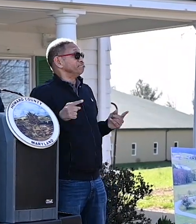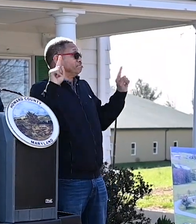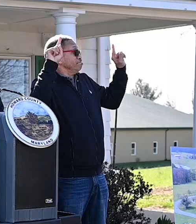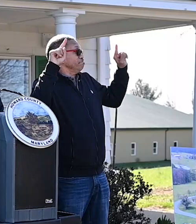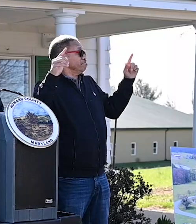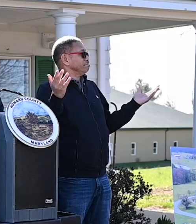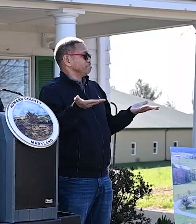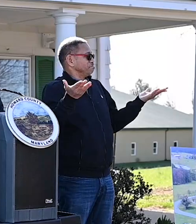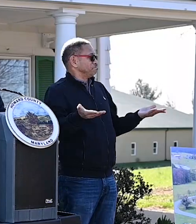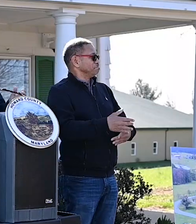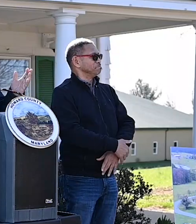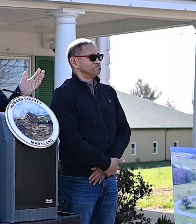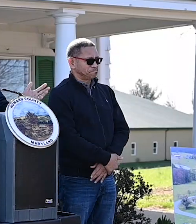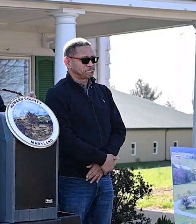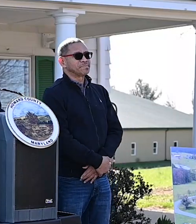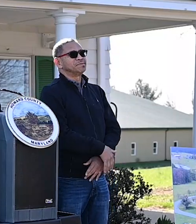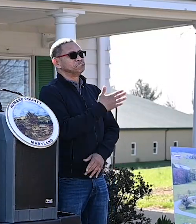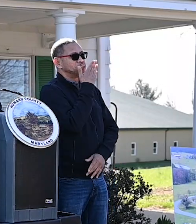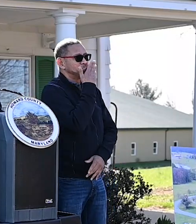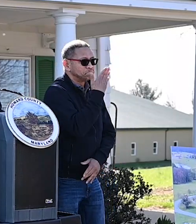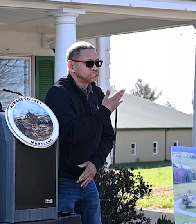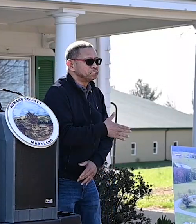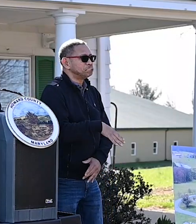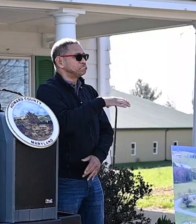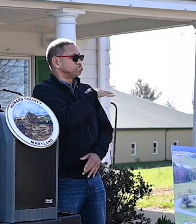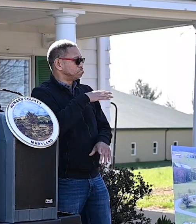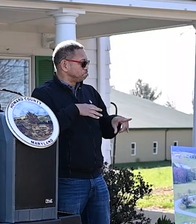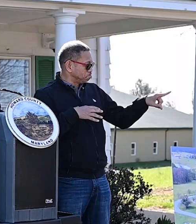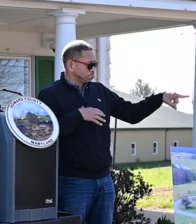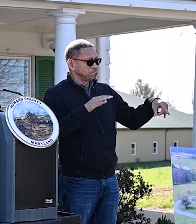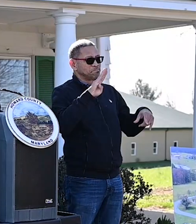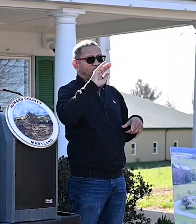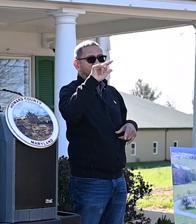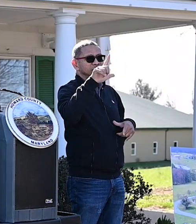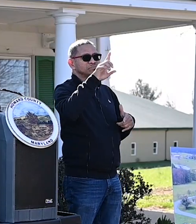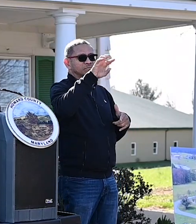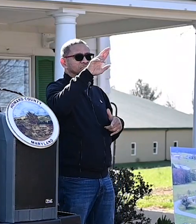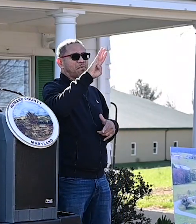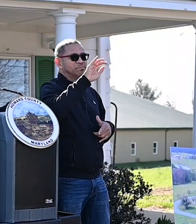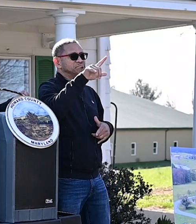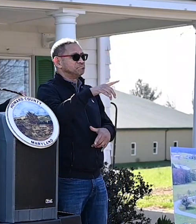here. Thank you to County Executive Calvin Ball.